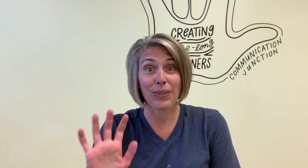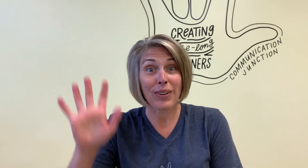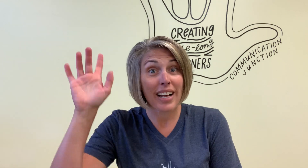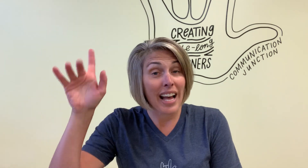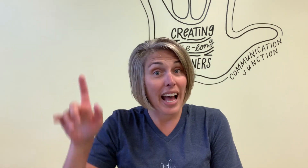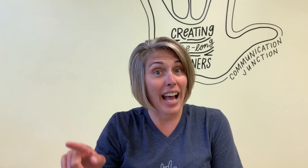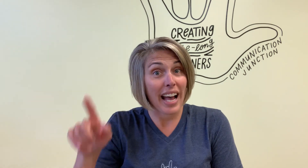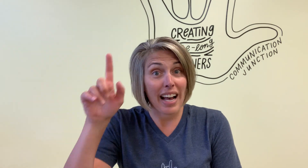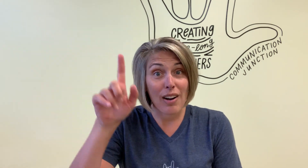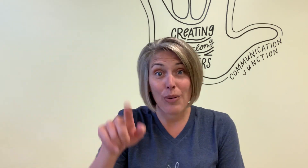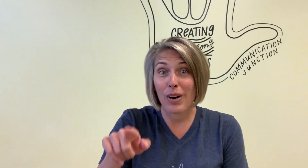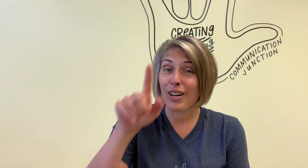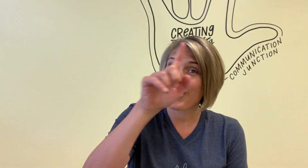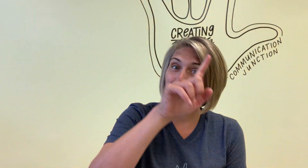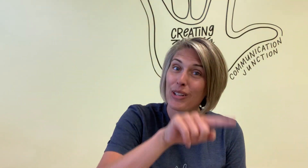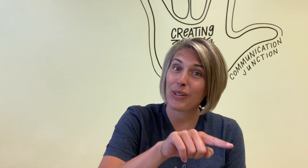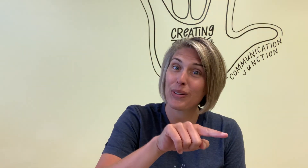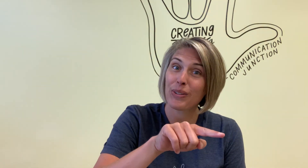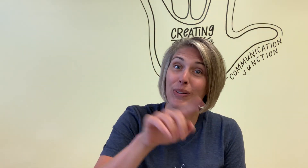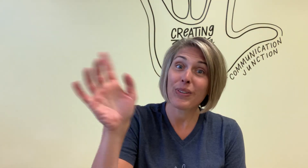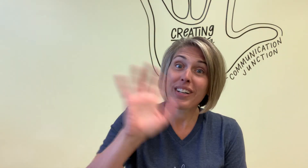Hello, how are you?